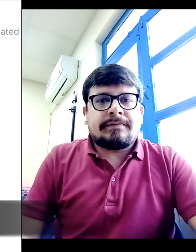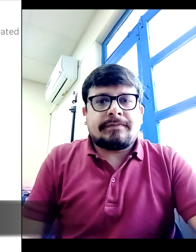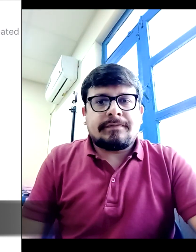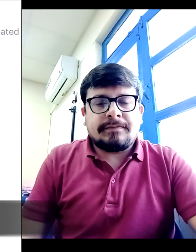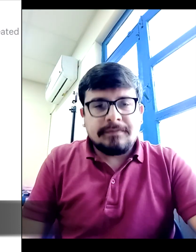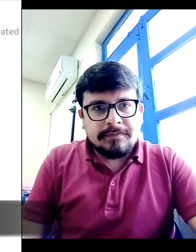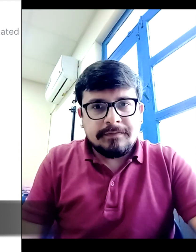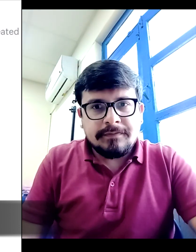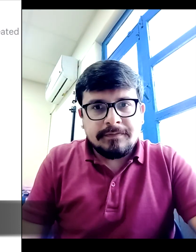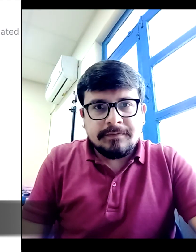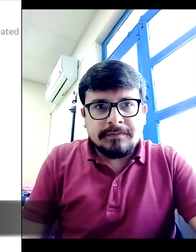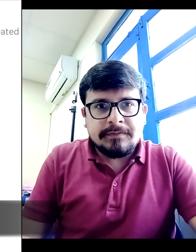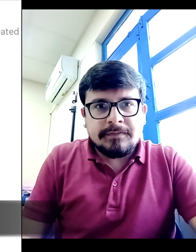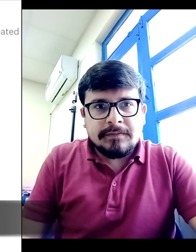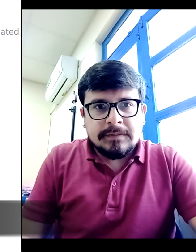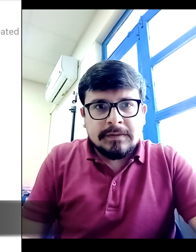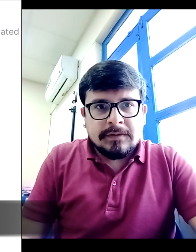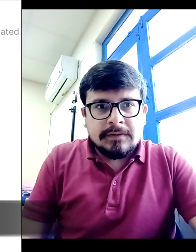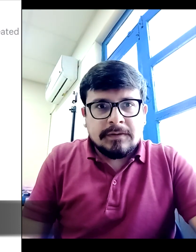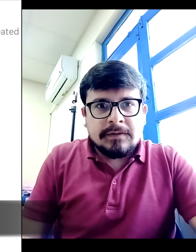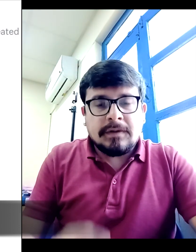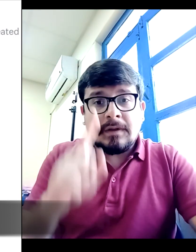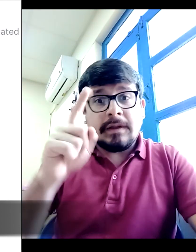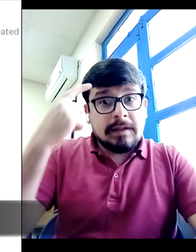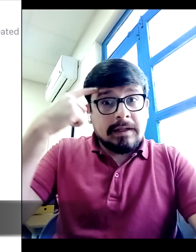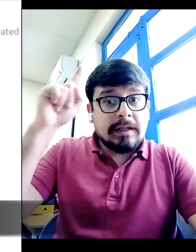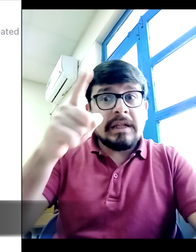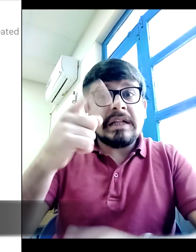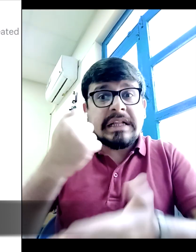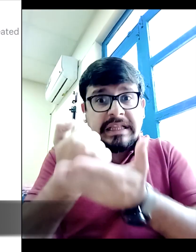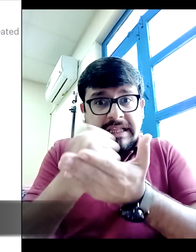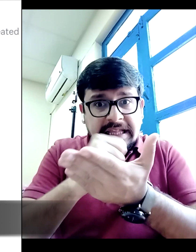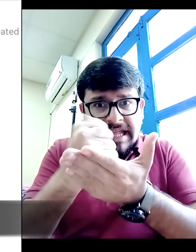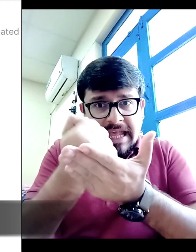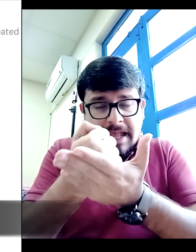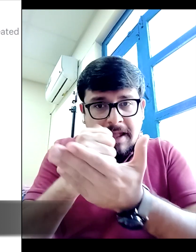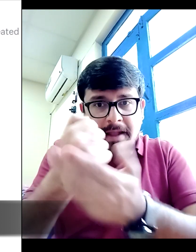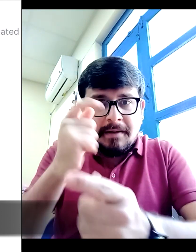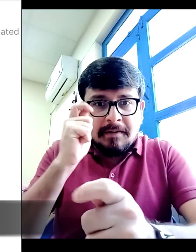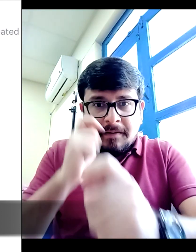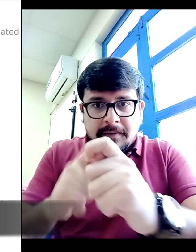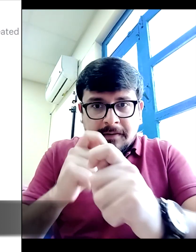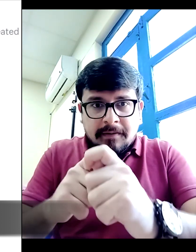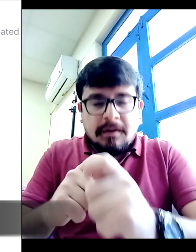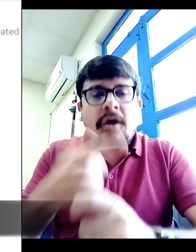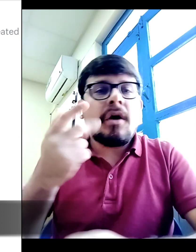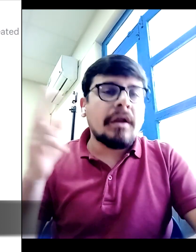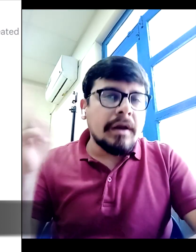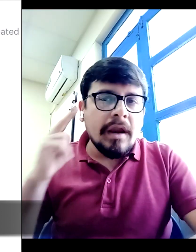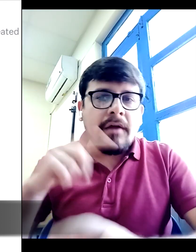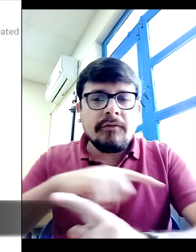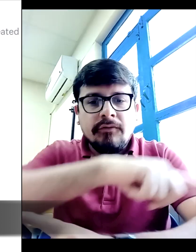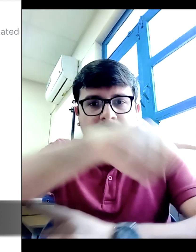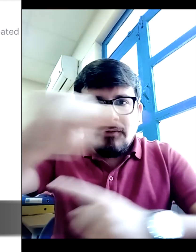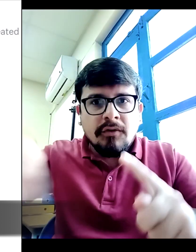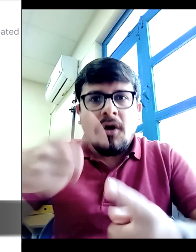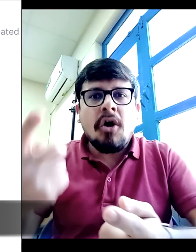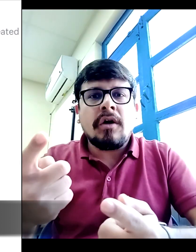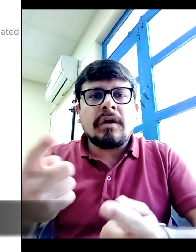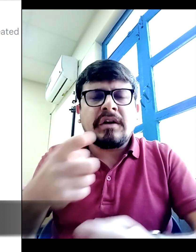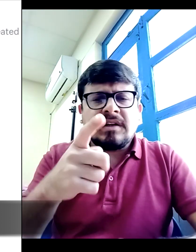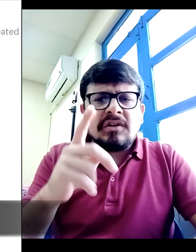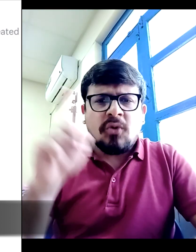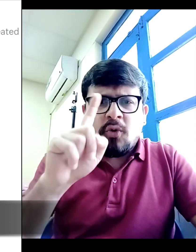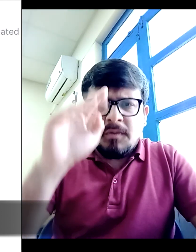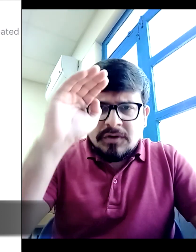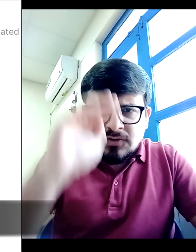is, my objective is that I am creating a game which is for all deaf,